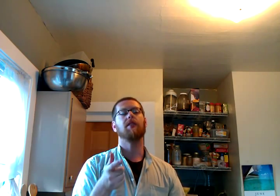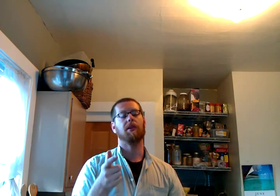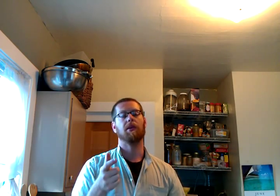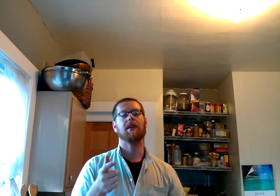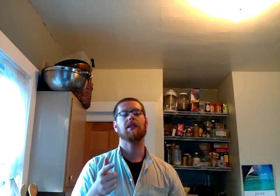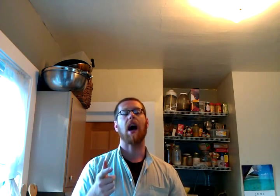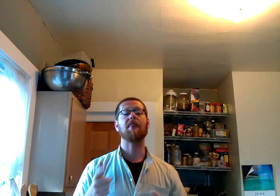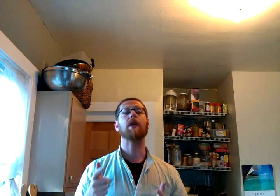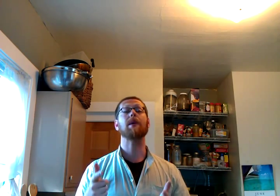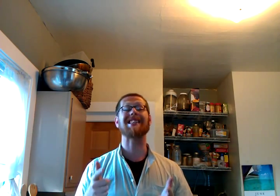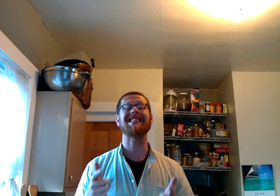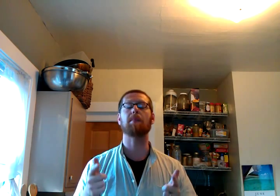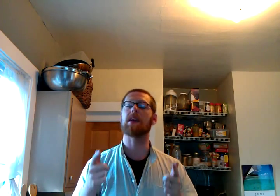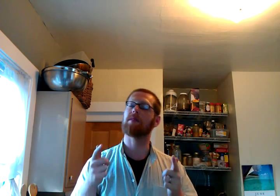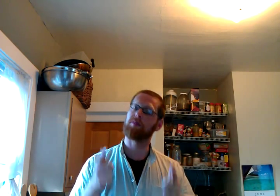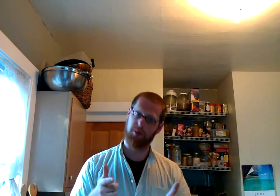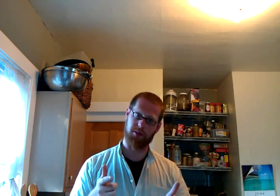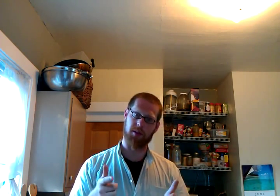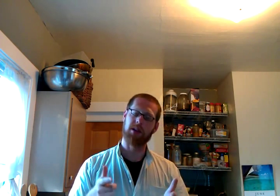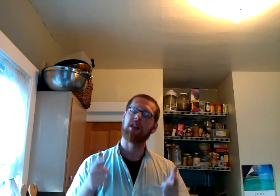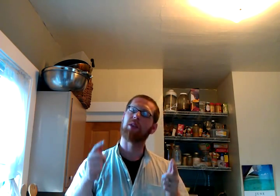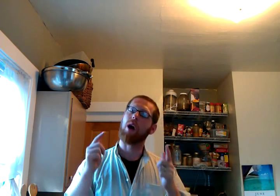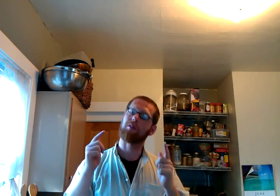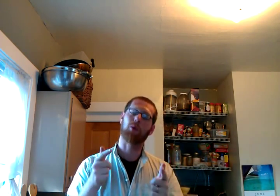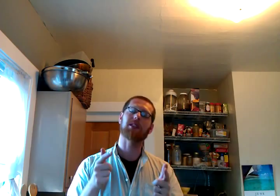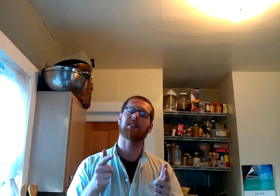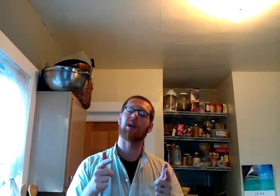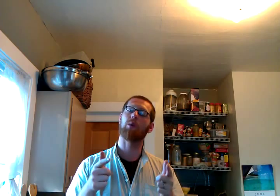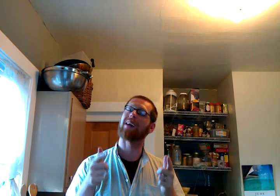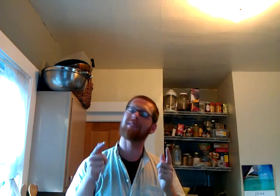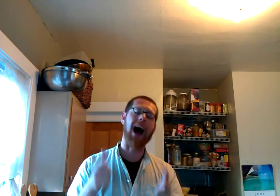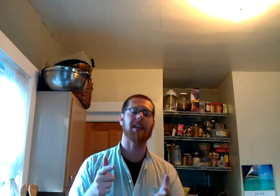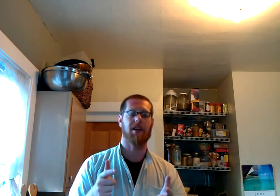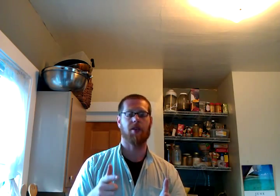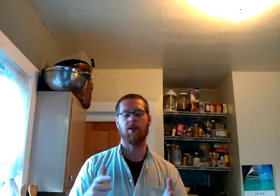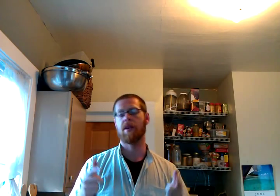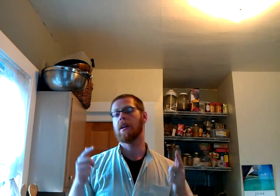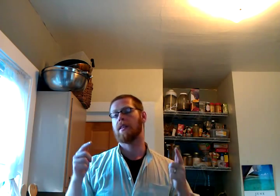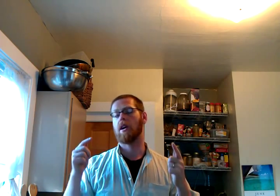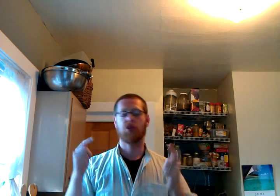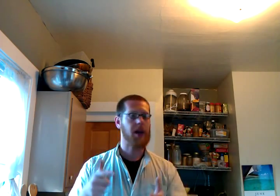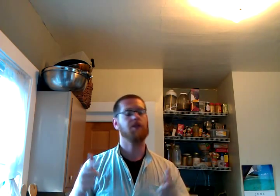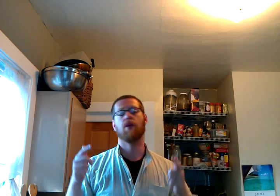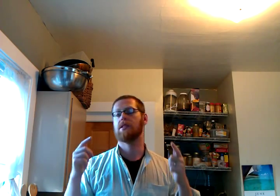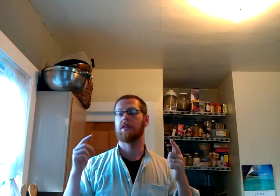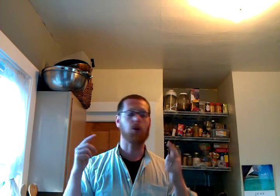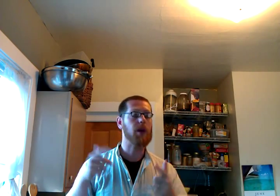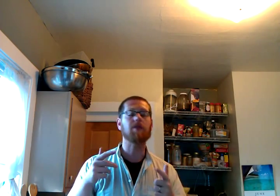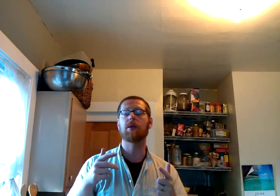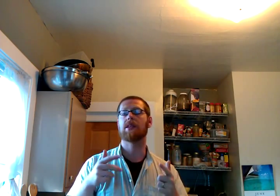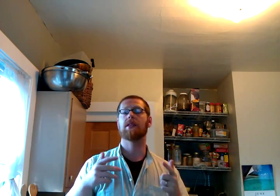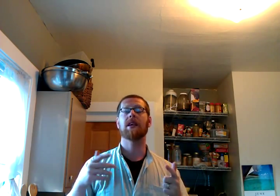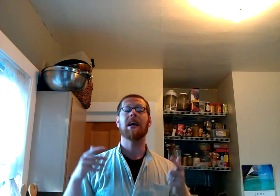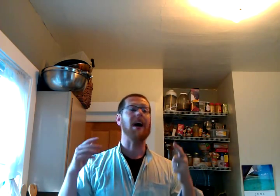you is I think we can step even further. There are voices that we have not yet heard. There are trans voices and queer voices and